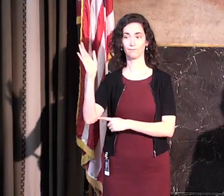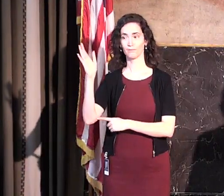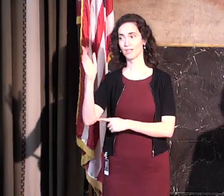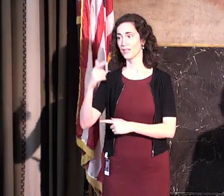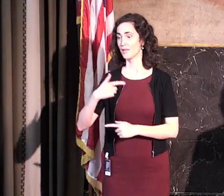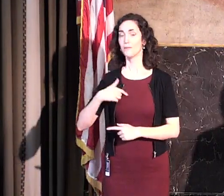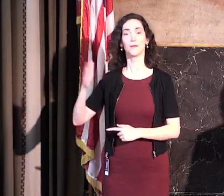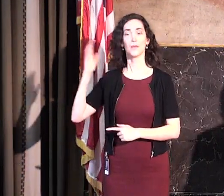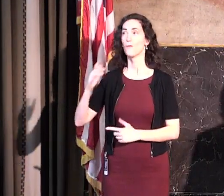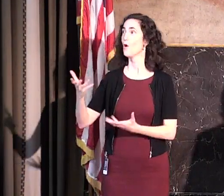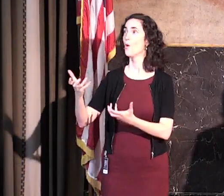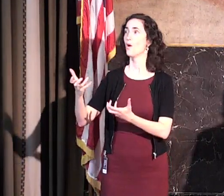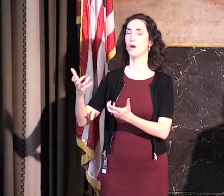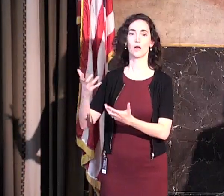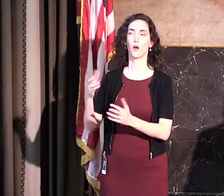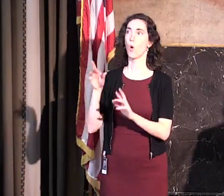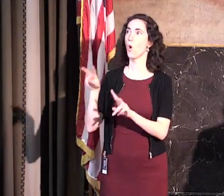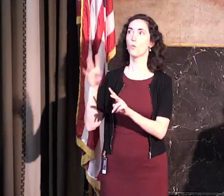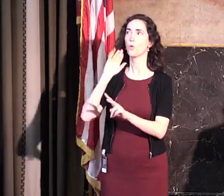to have.